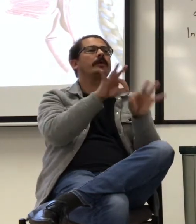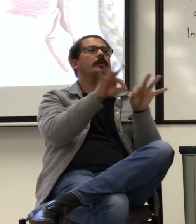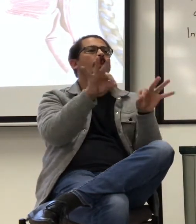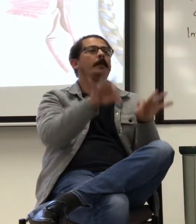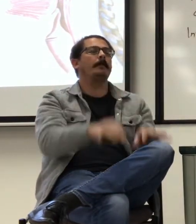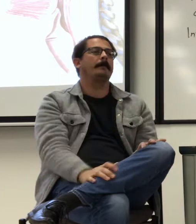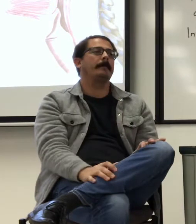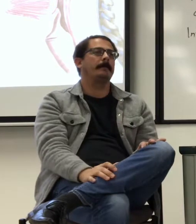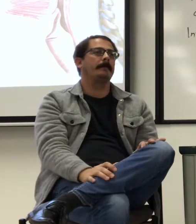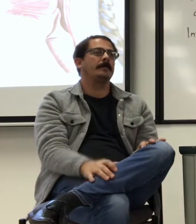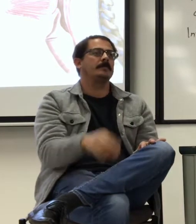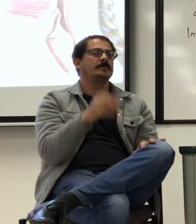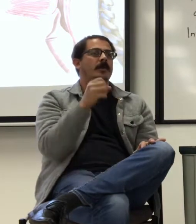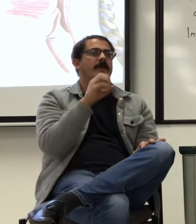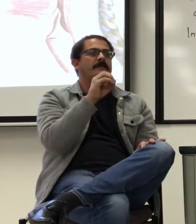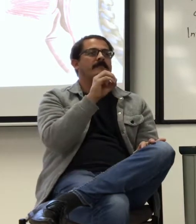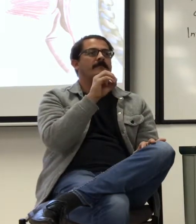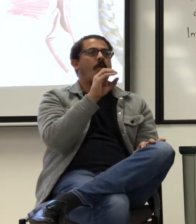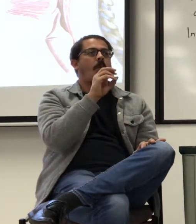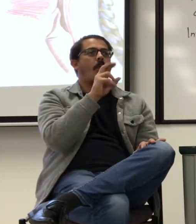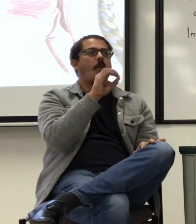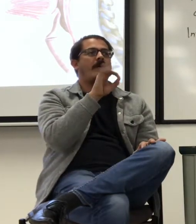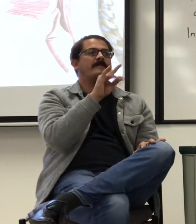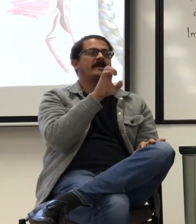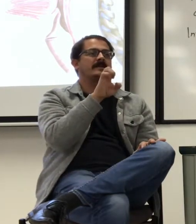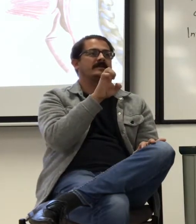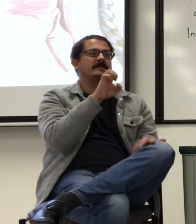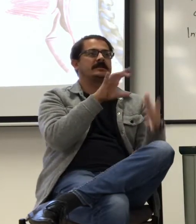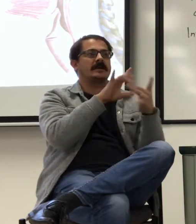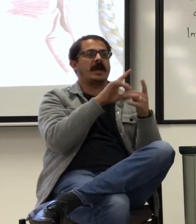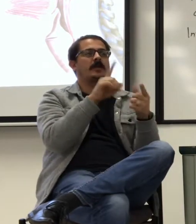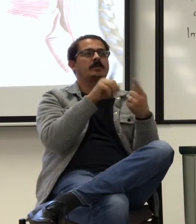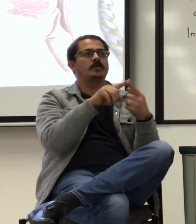orifice to